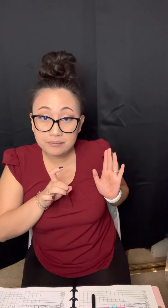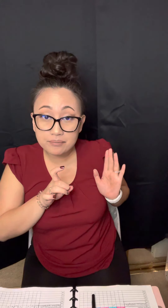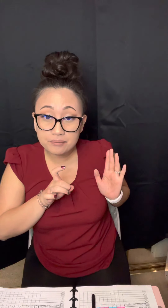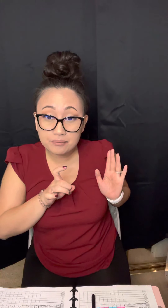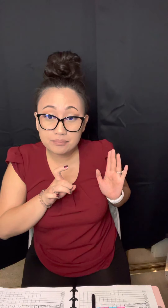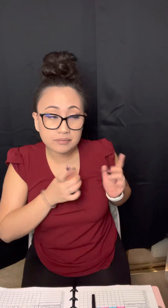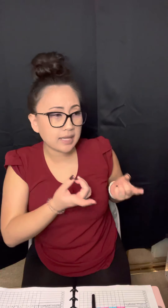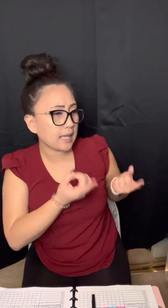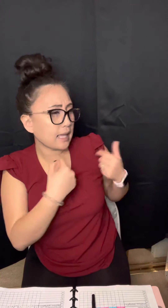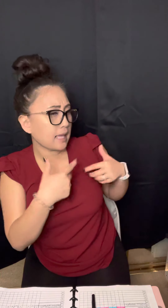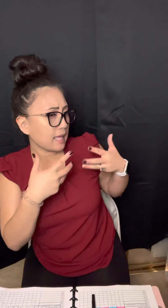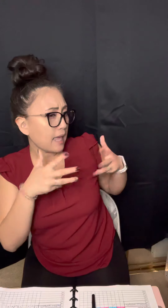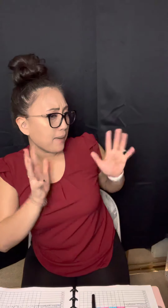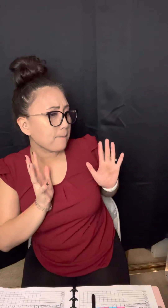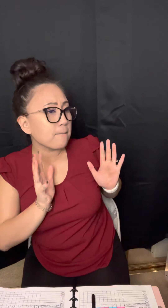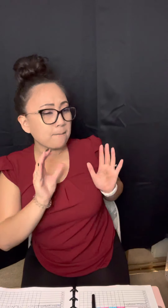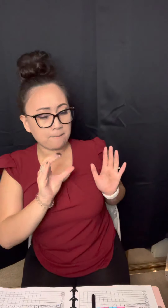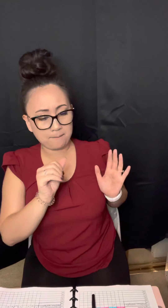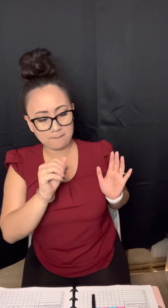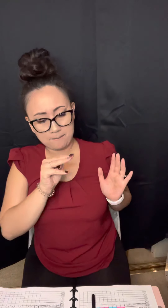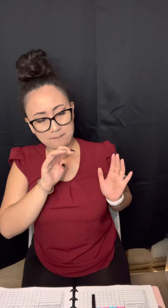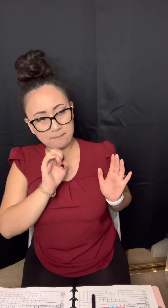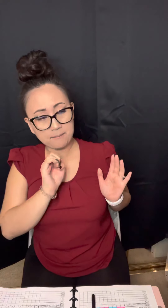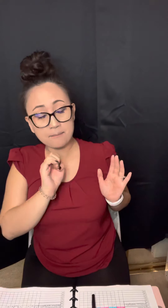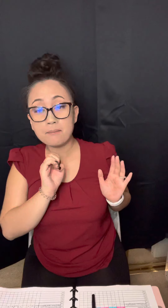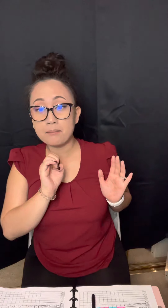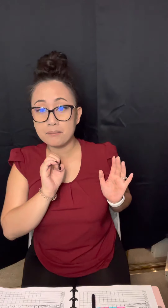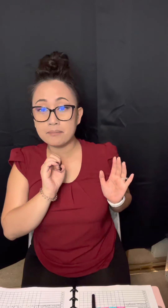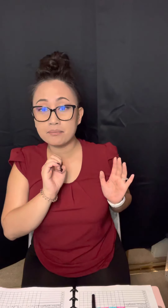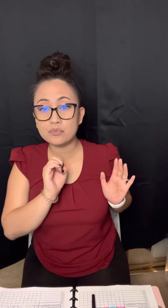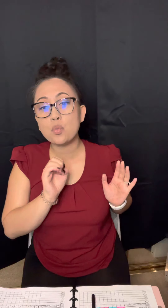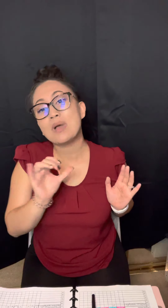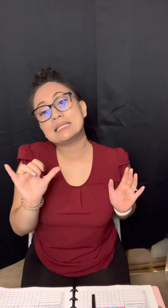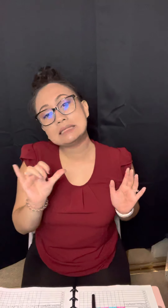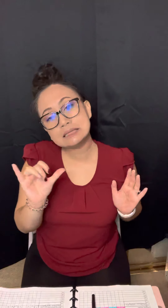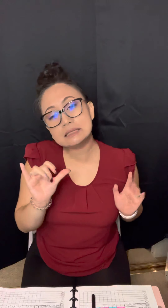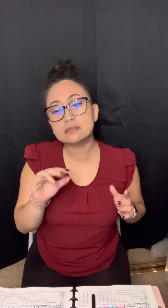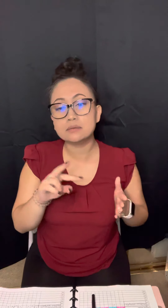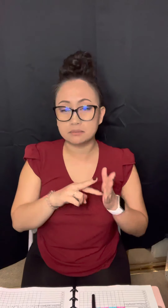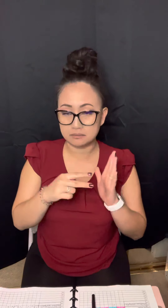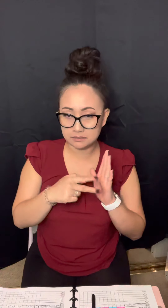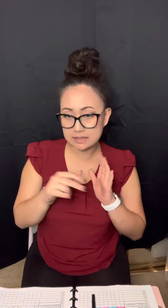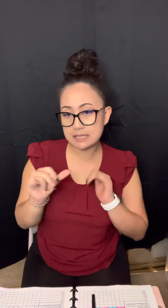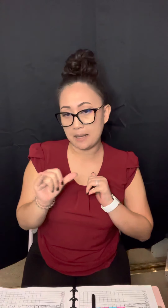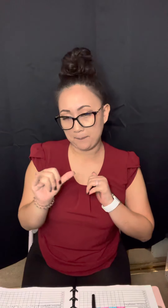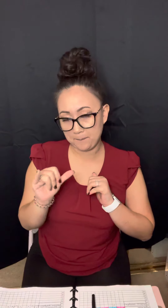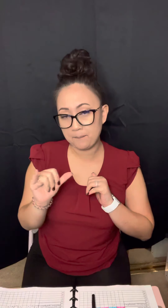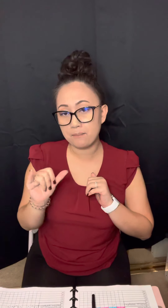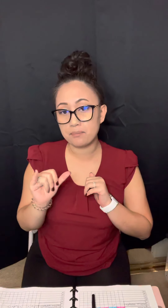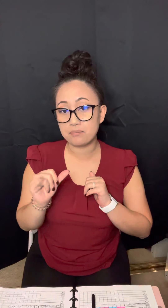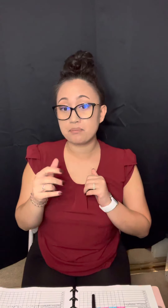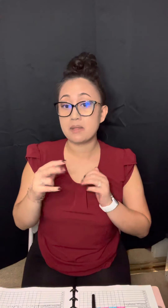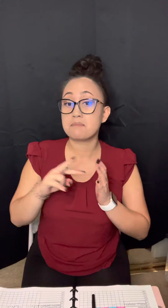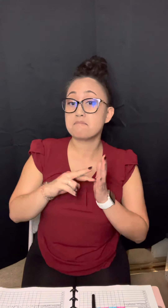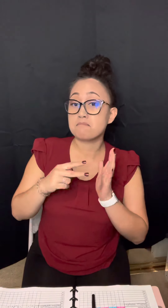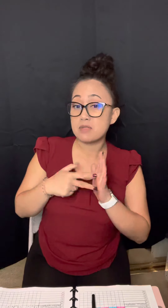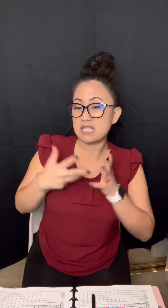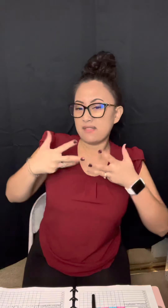Came. So came means, well, it still means the same thing. It just means that you already did it. We want to know what word